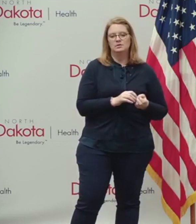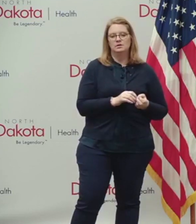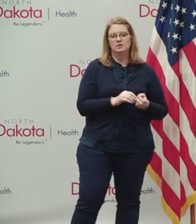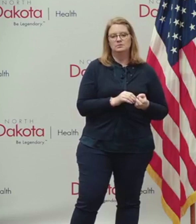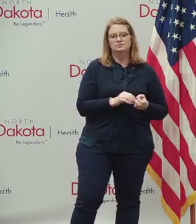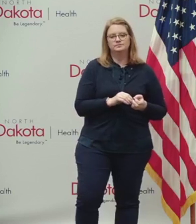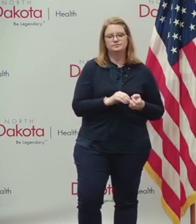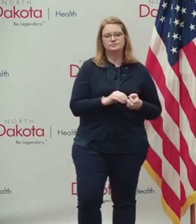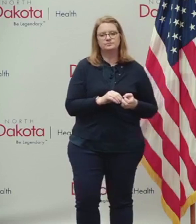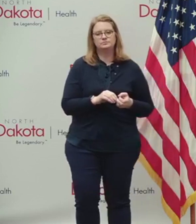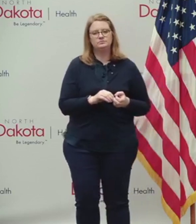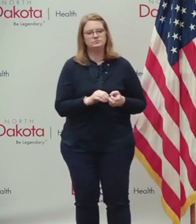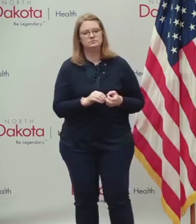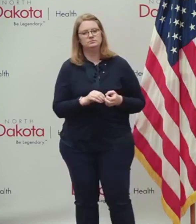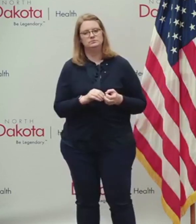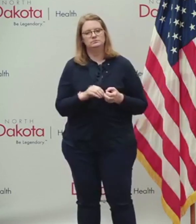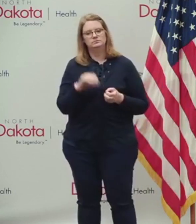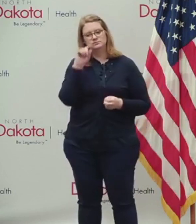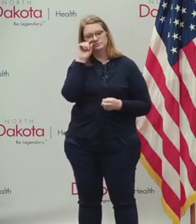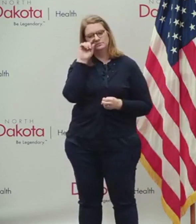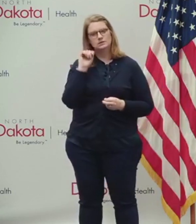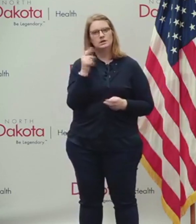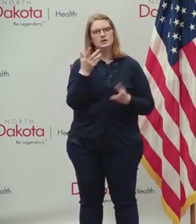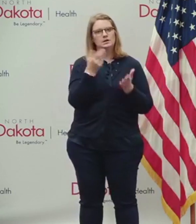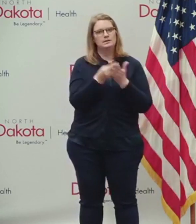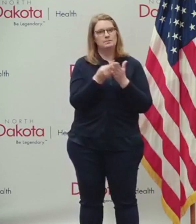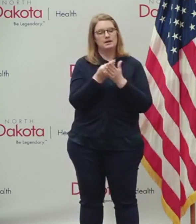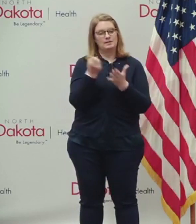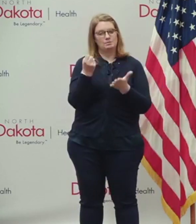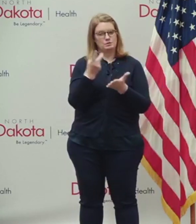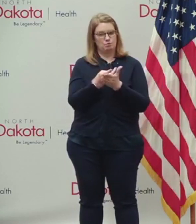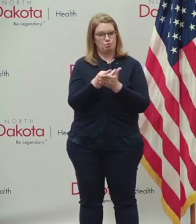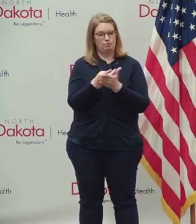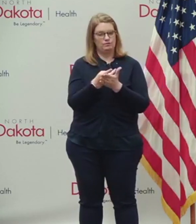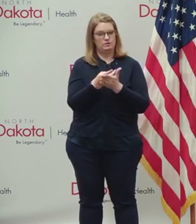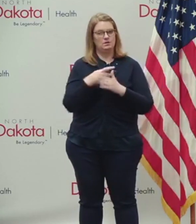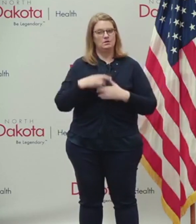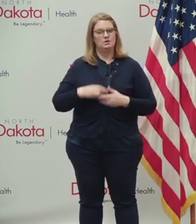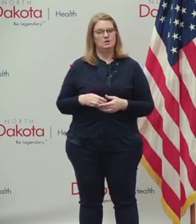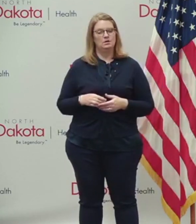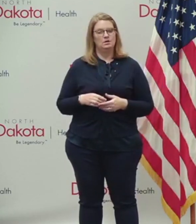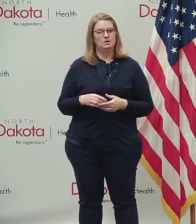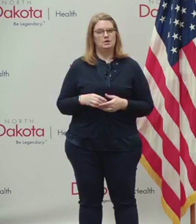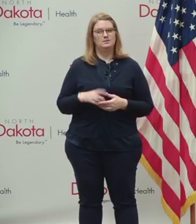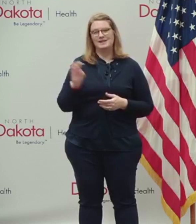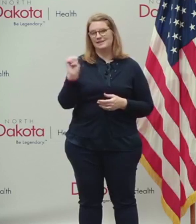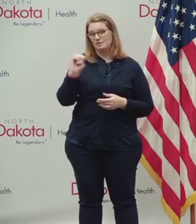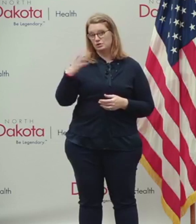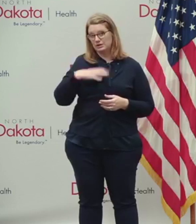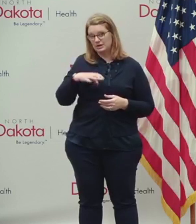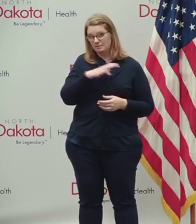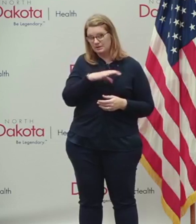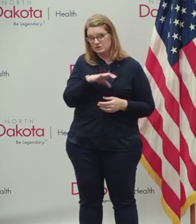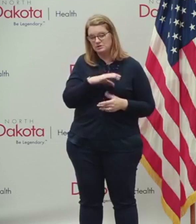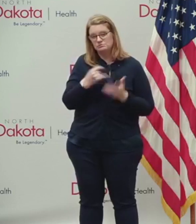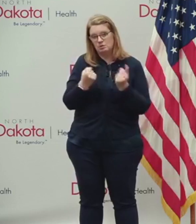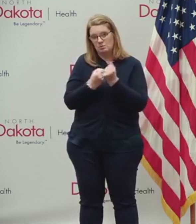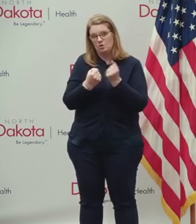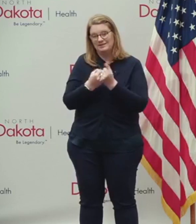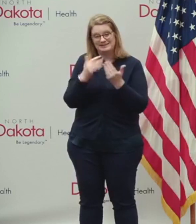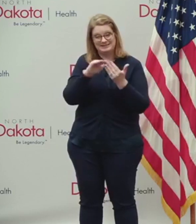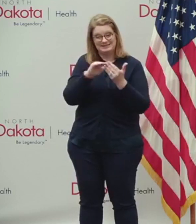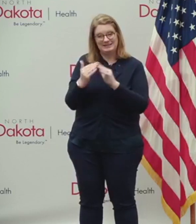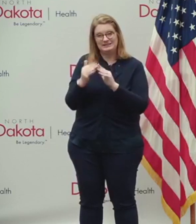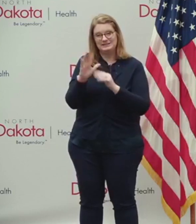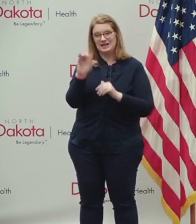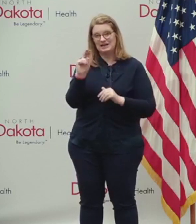quickly going through this thing on the money that was approved today, the Emergency Commission previously supported cities and